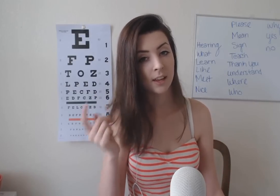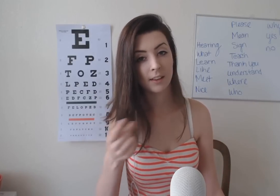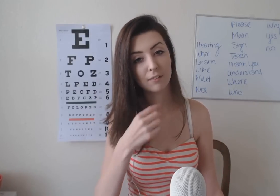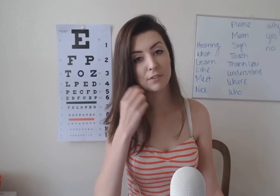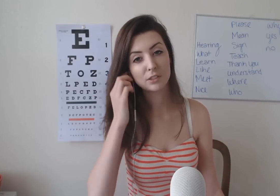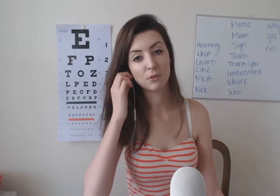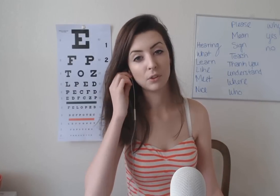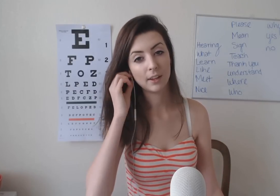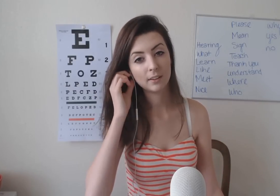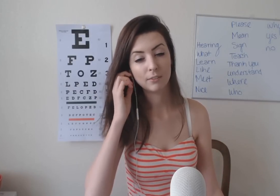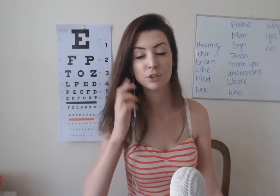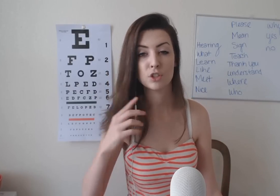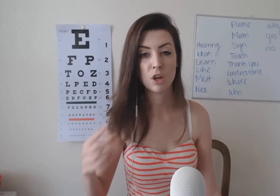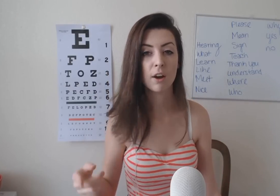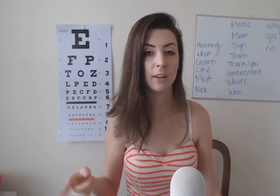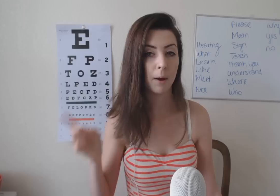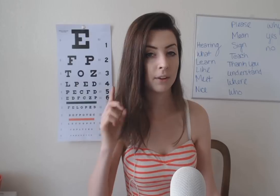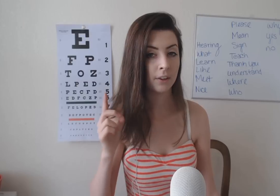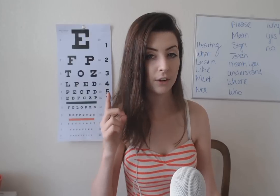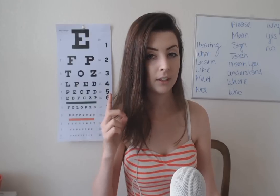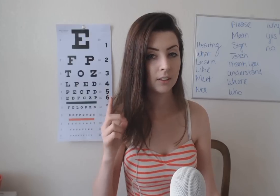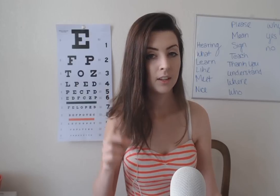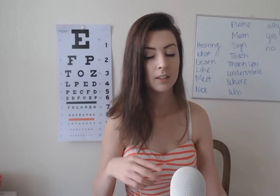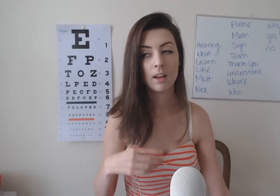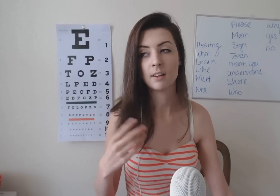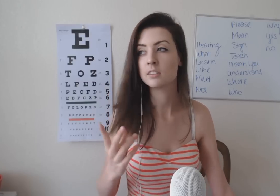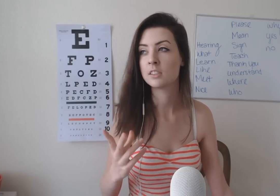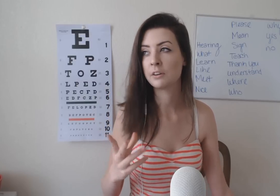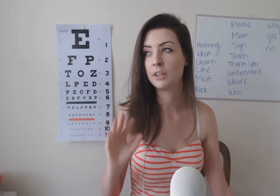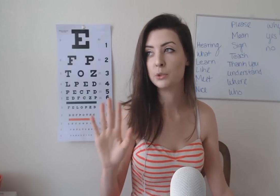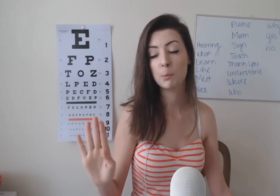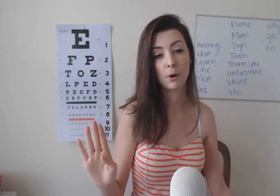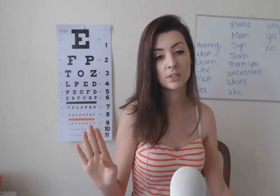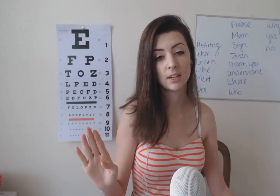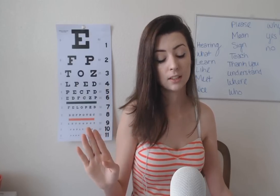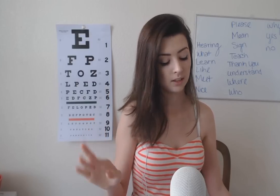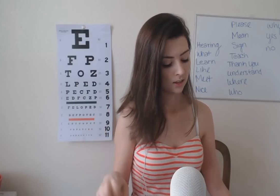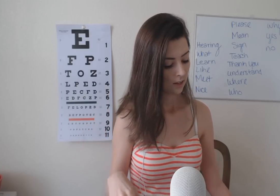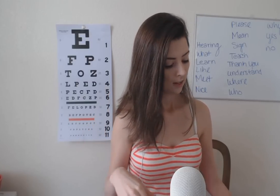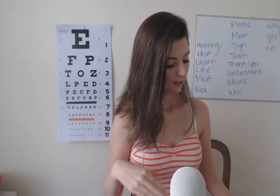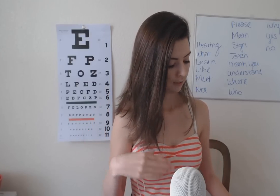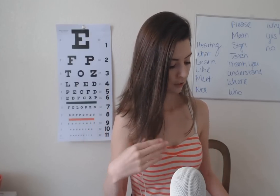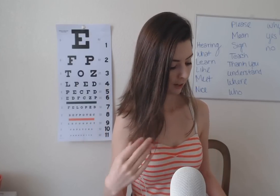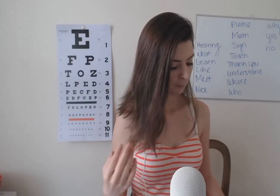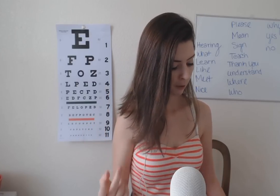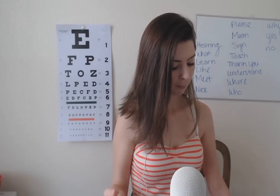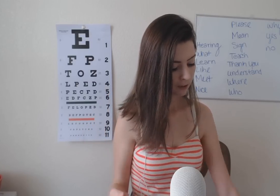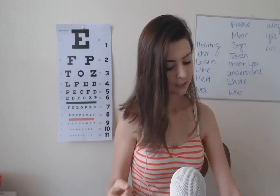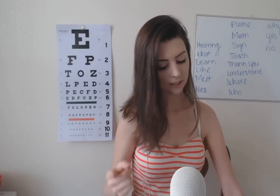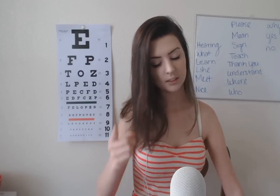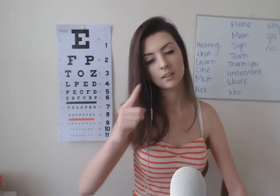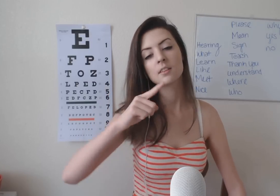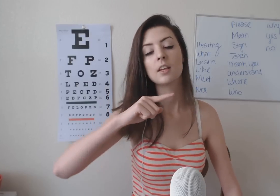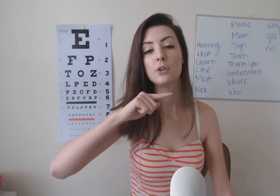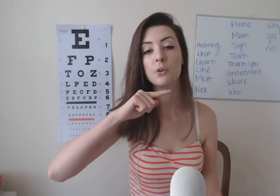like physical, like if you're just talking about hearing, not necessarily to a person. If you're talking about a person, then you go like